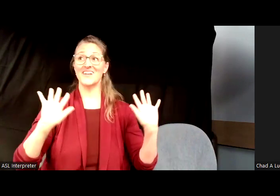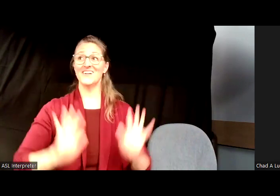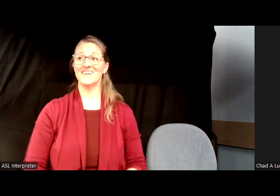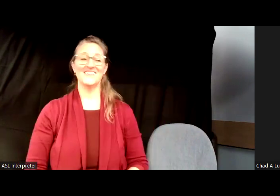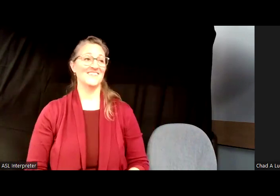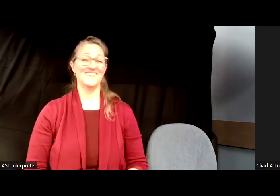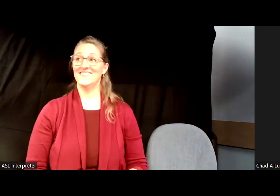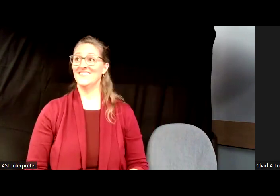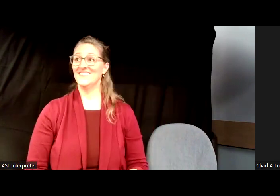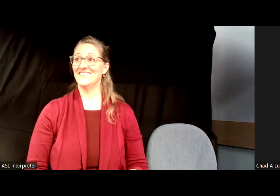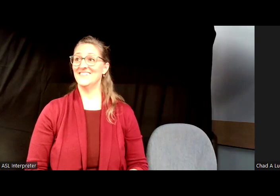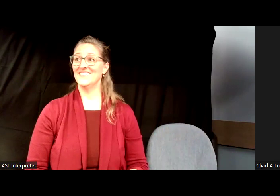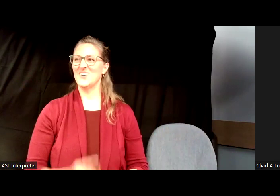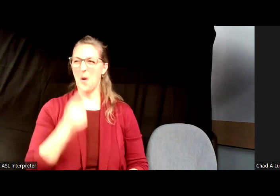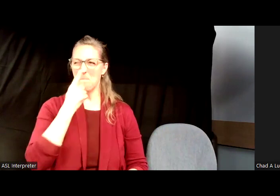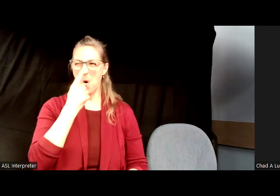We're adjourned.